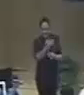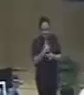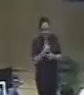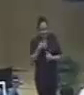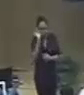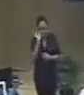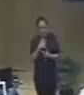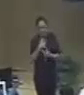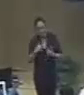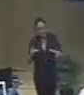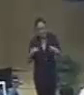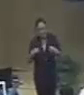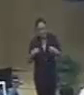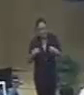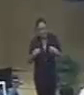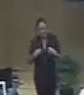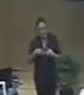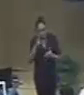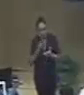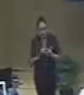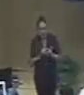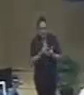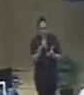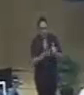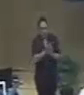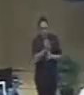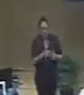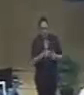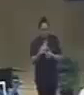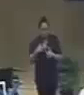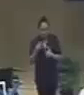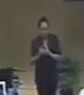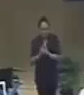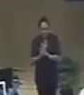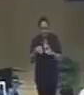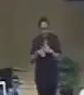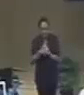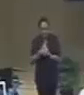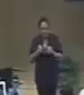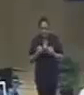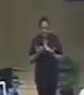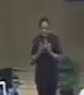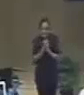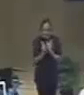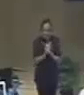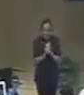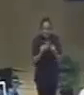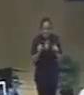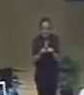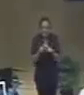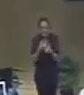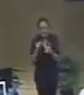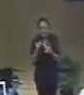need to come to terms with that. Just as we have to be experts in our discipline, we have to be experts in the things that surround that discipline.